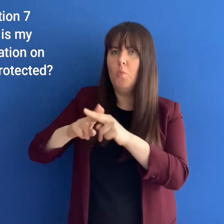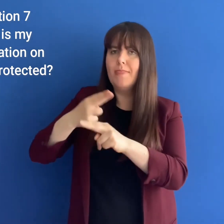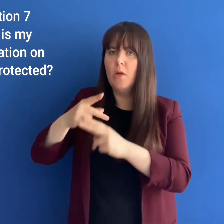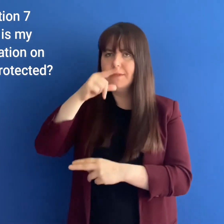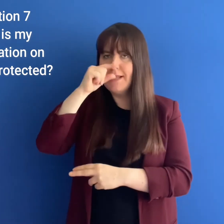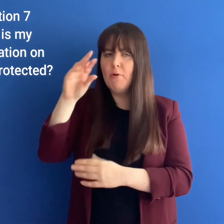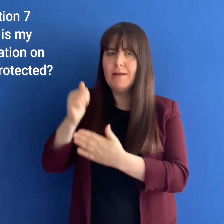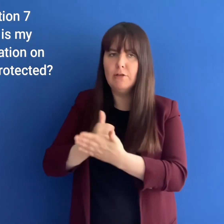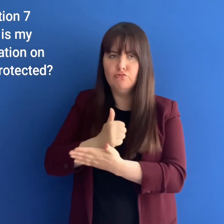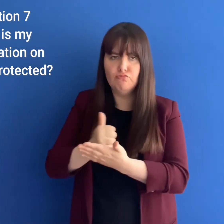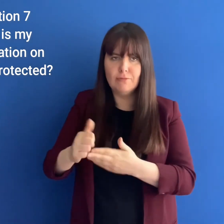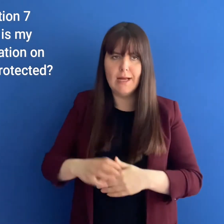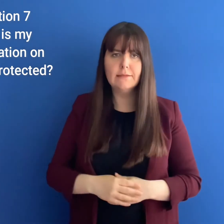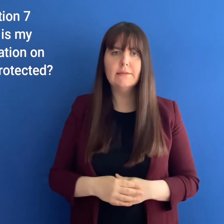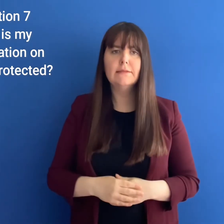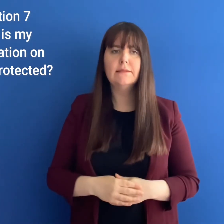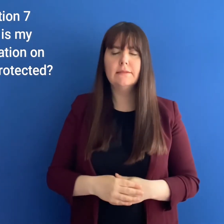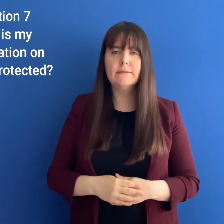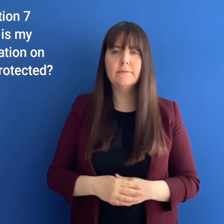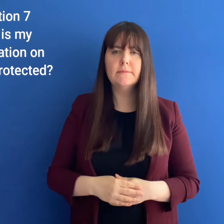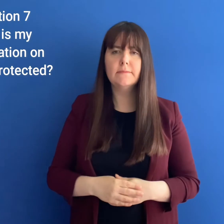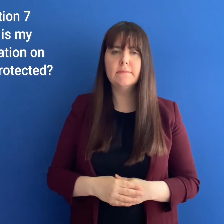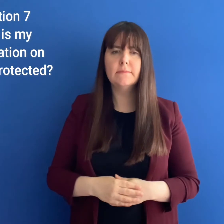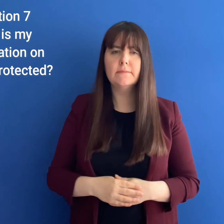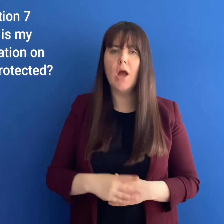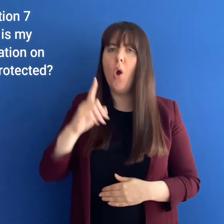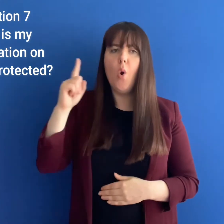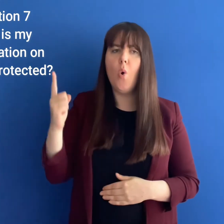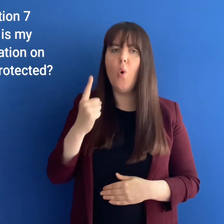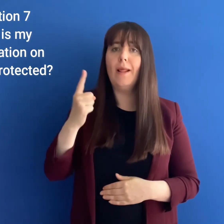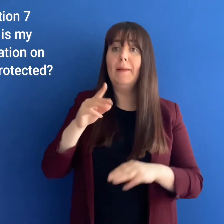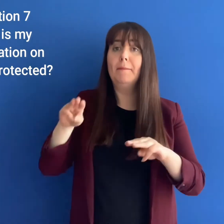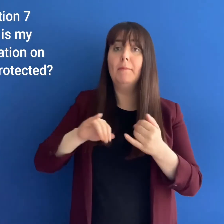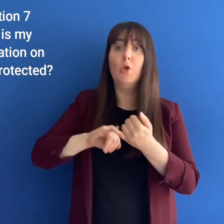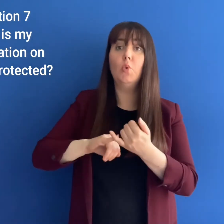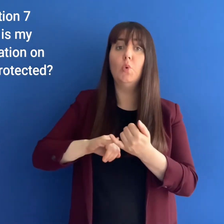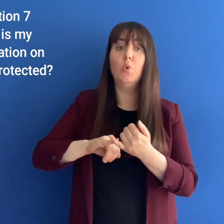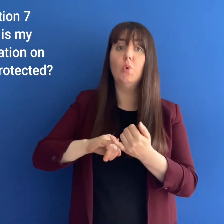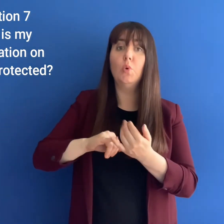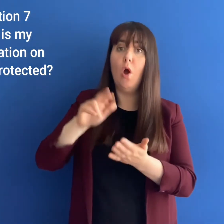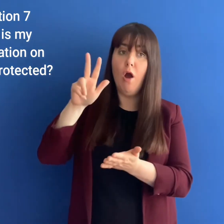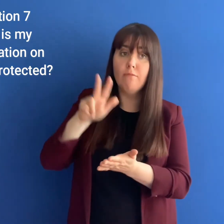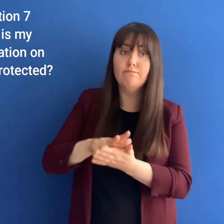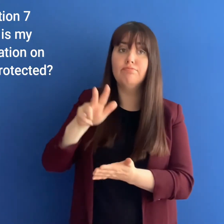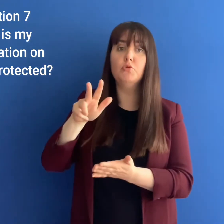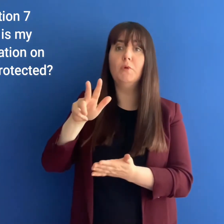or address or any other identifying details. Only people that are